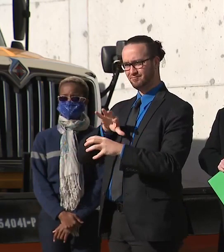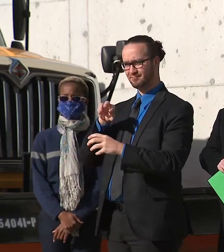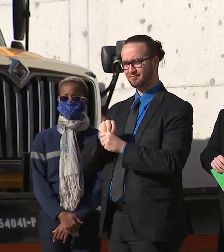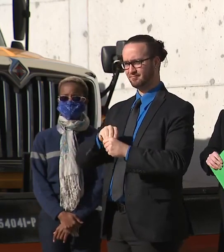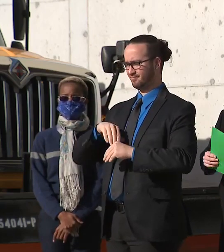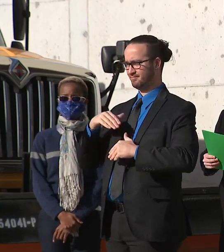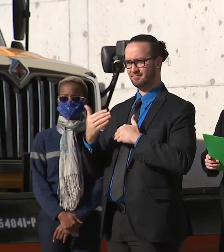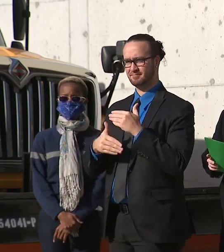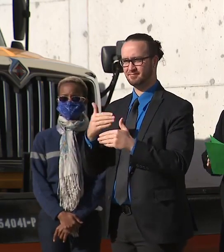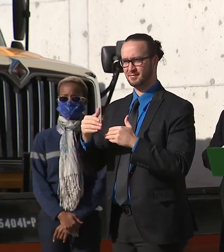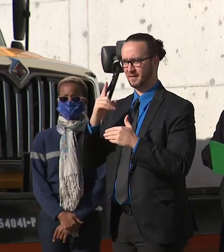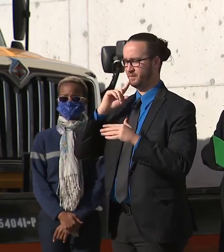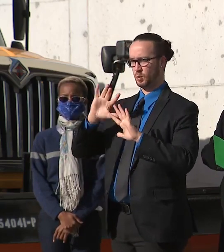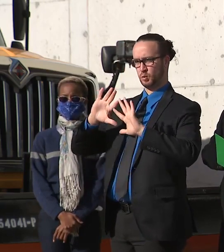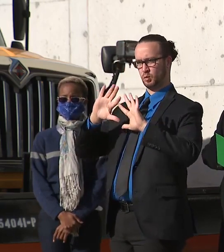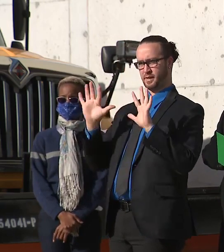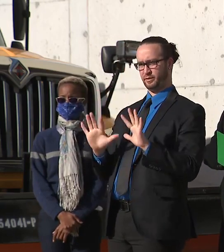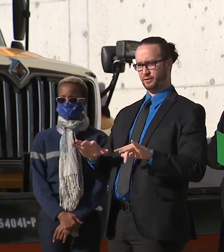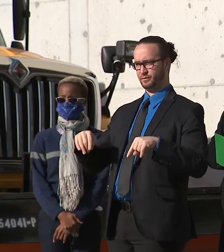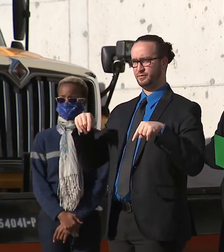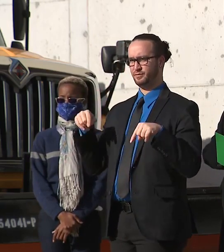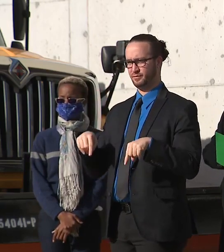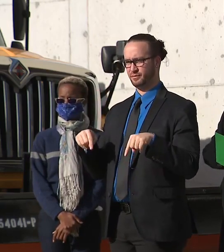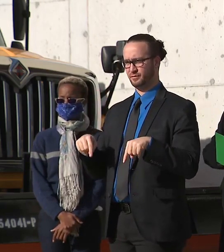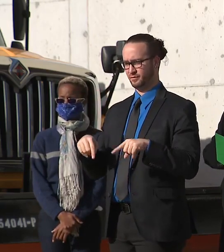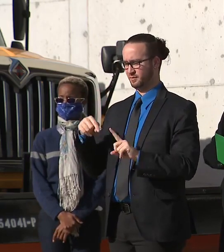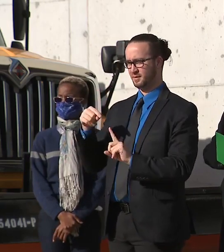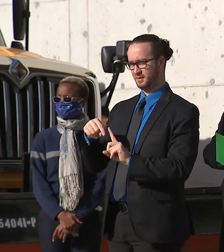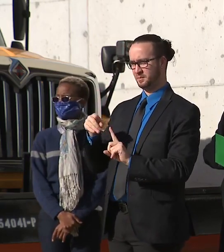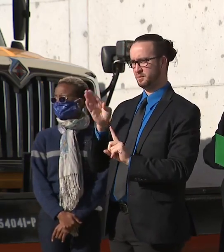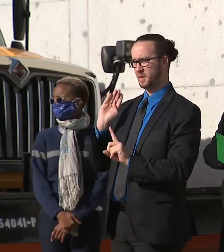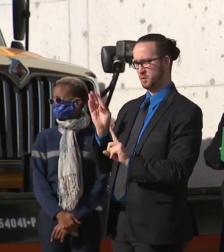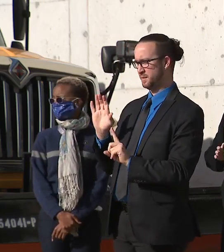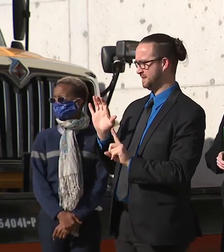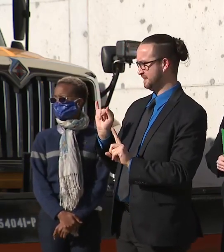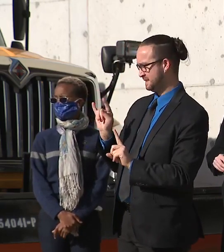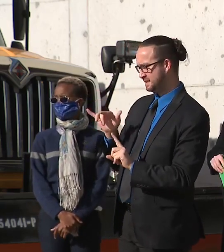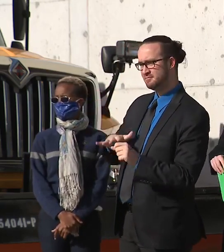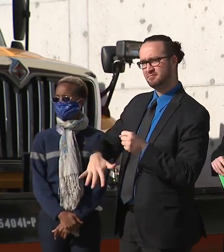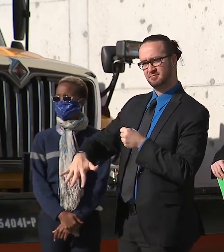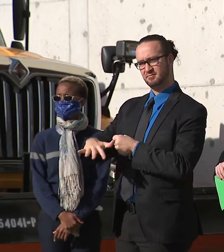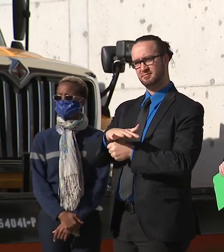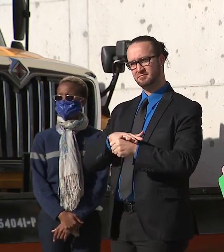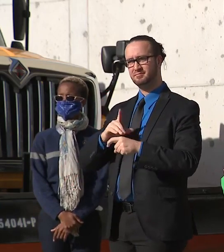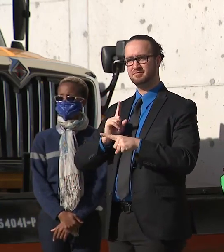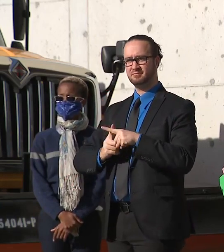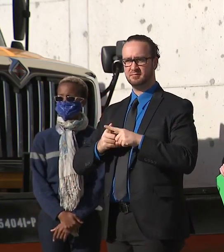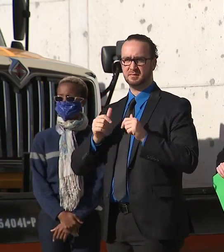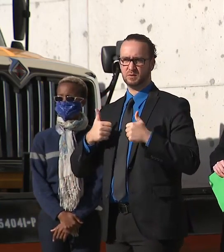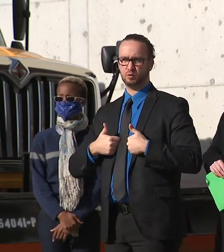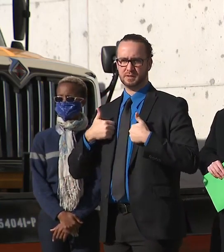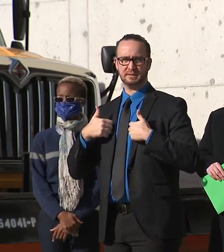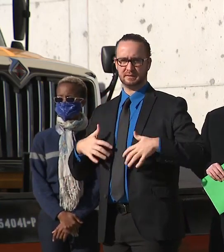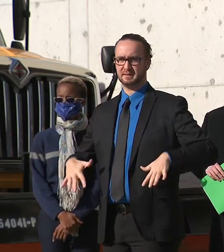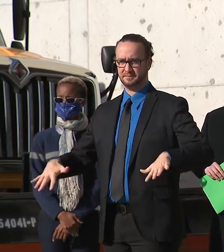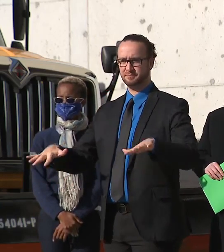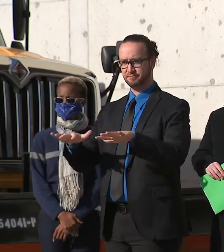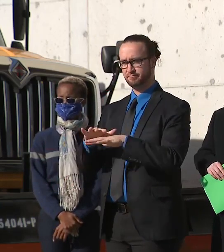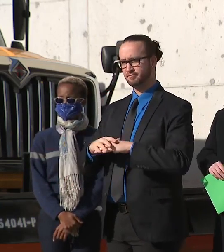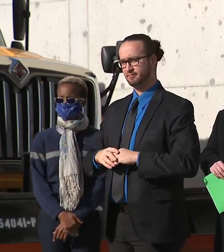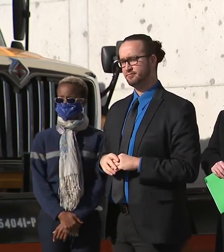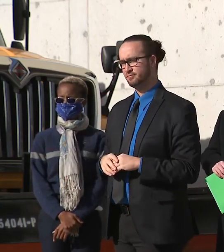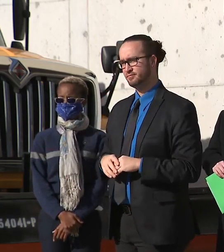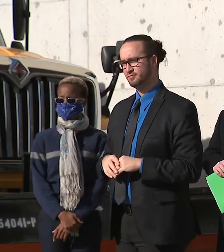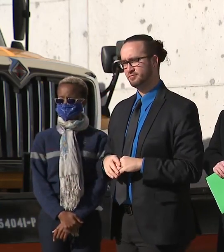assure the City of Baltimore and our residents that snow crews are ready to respond to any winter weather that